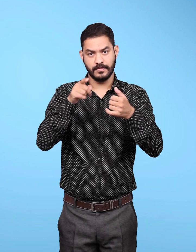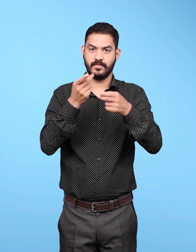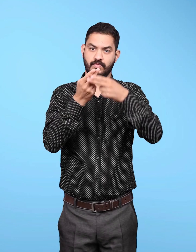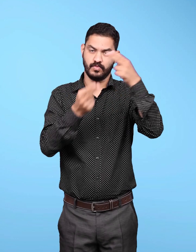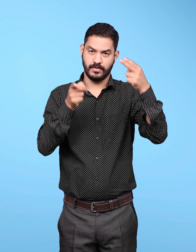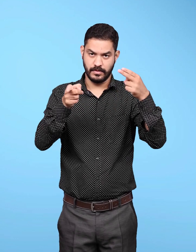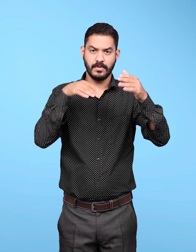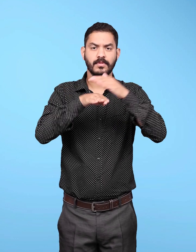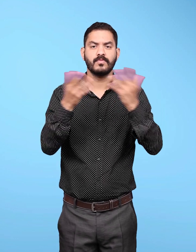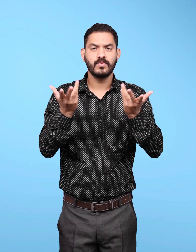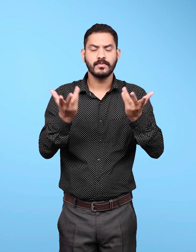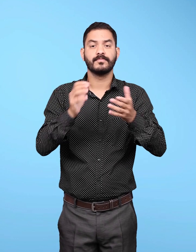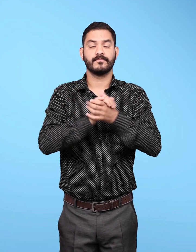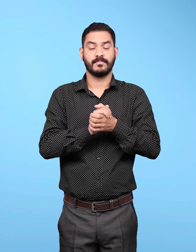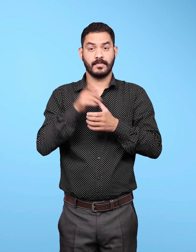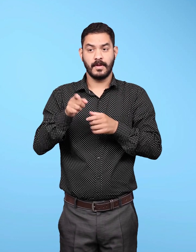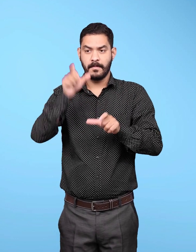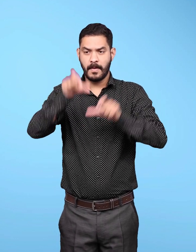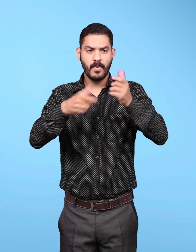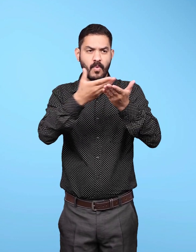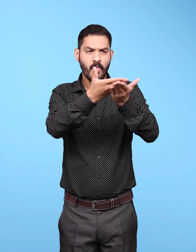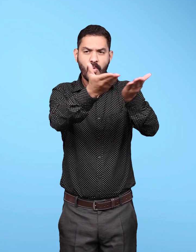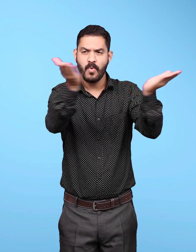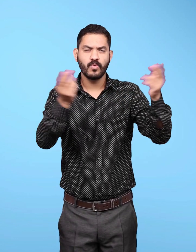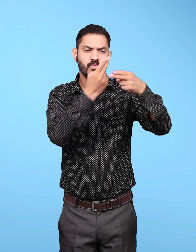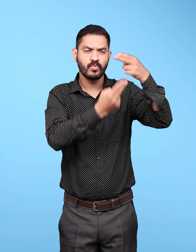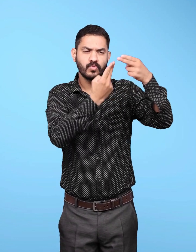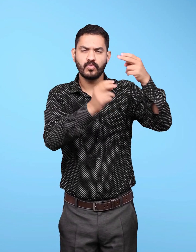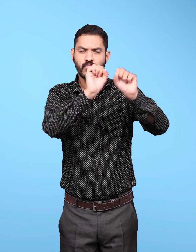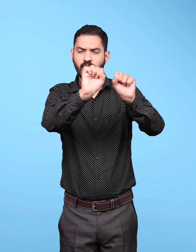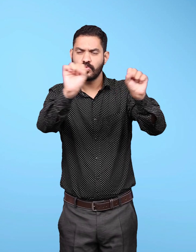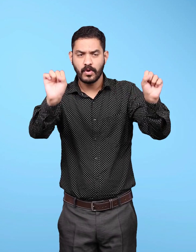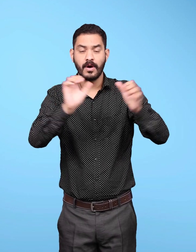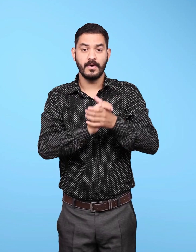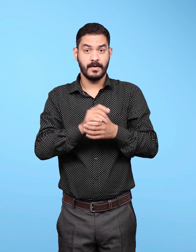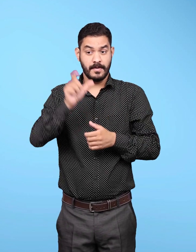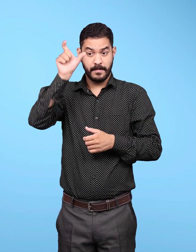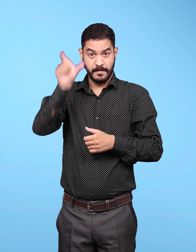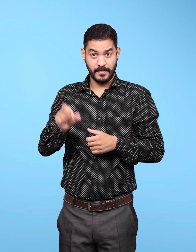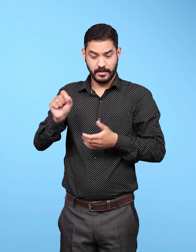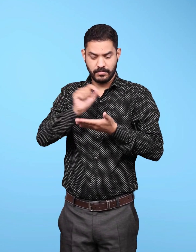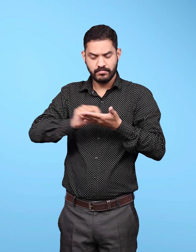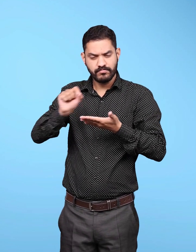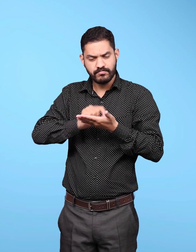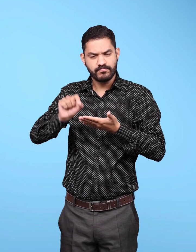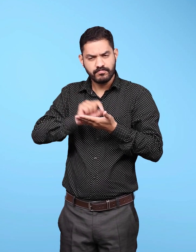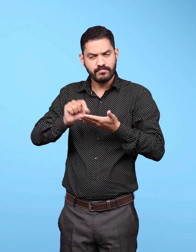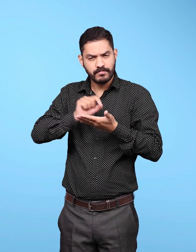These were stories that were probably composed by ordinary people and then written down and